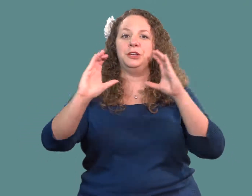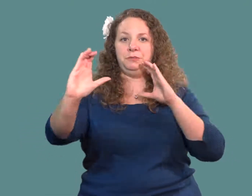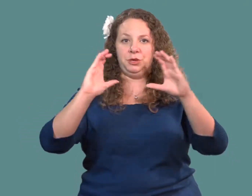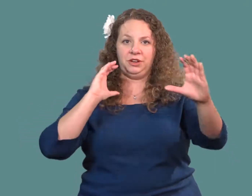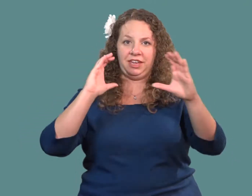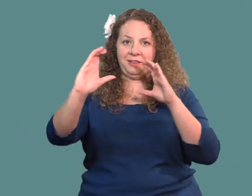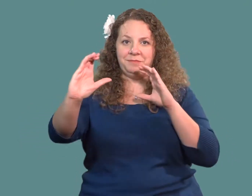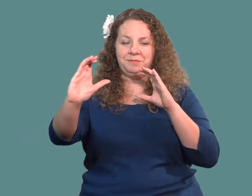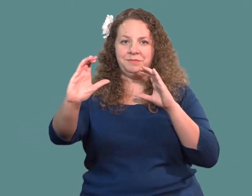Communicate.